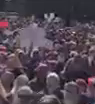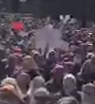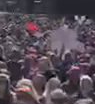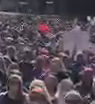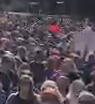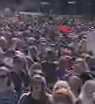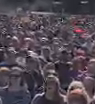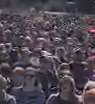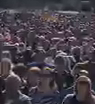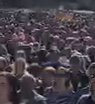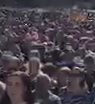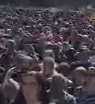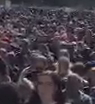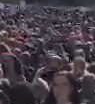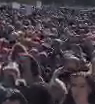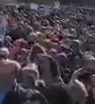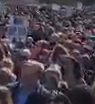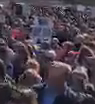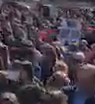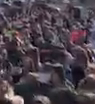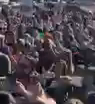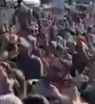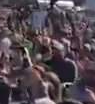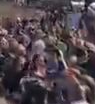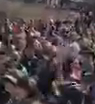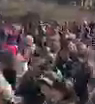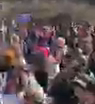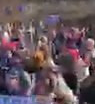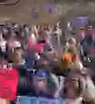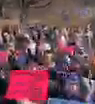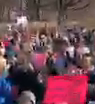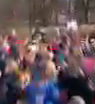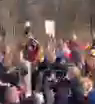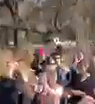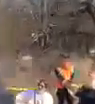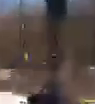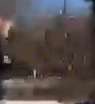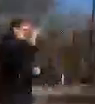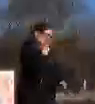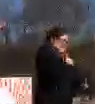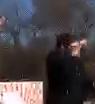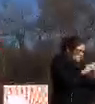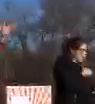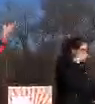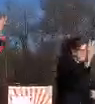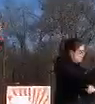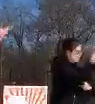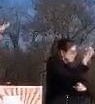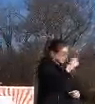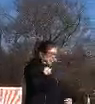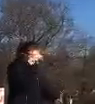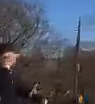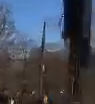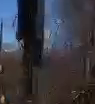will win. I believe that we will win. I believe that we will win. I believe that we will